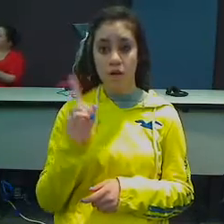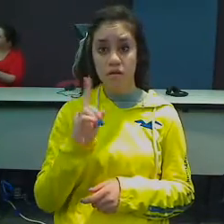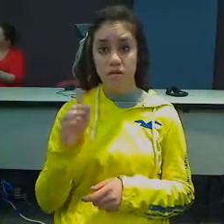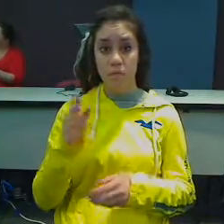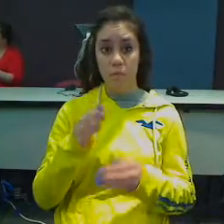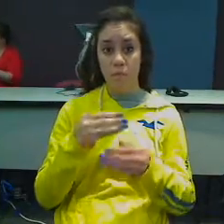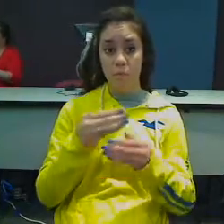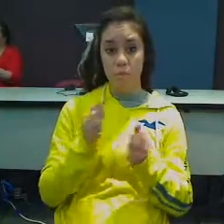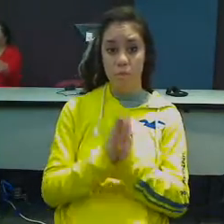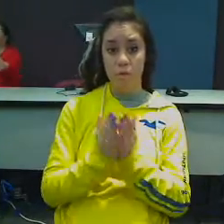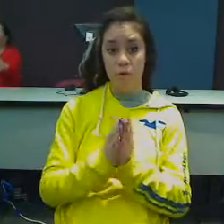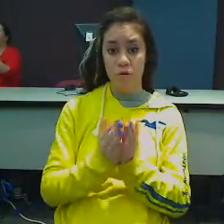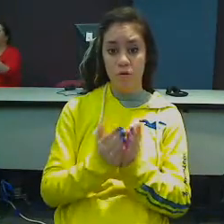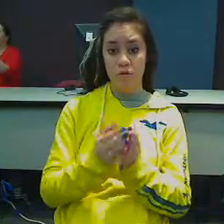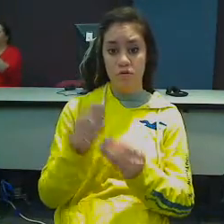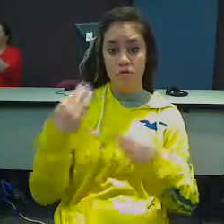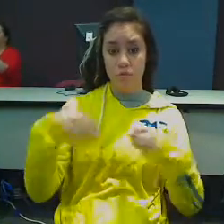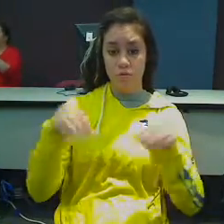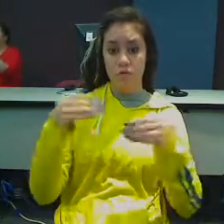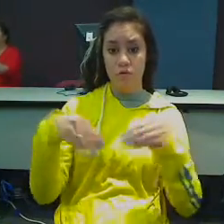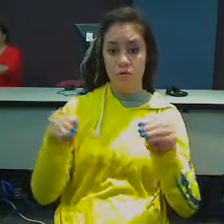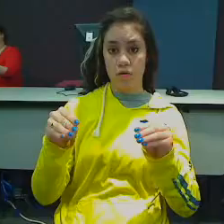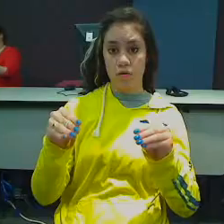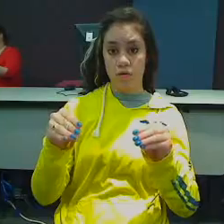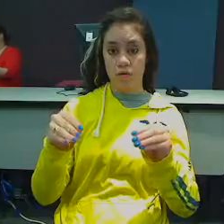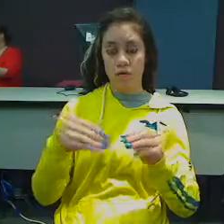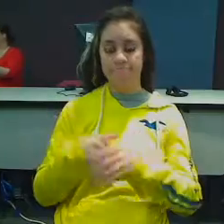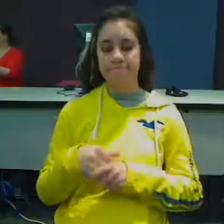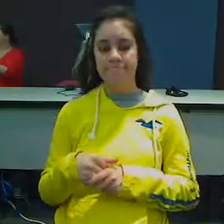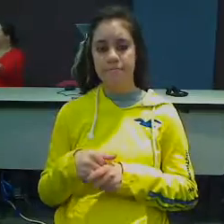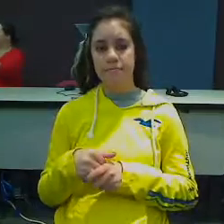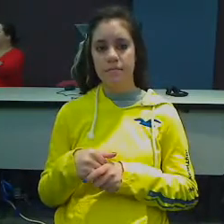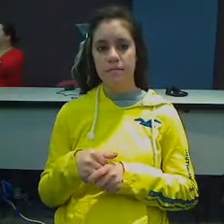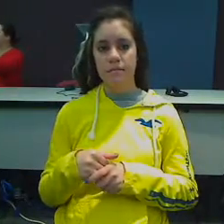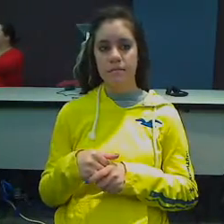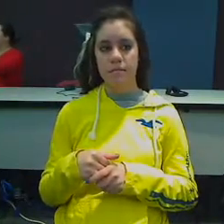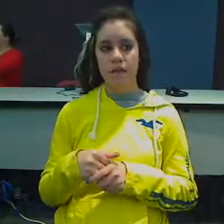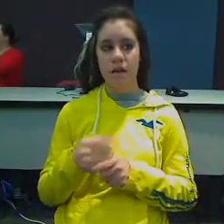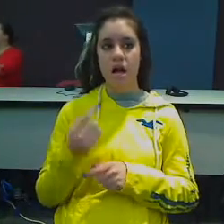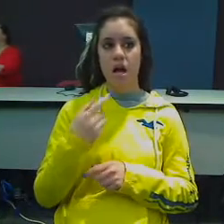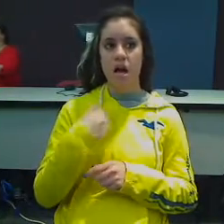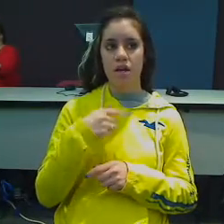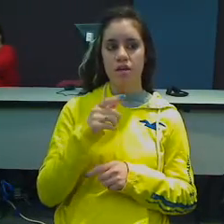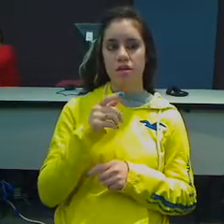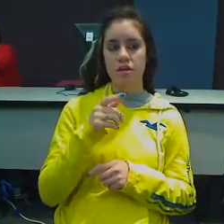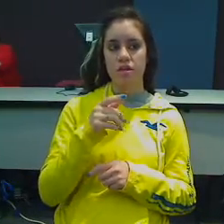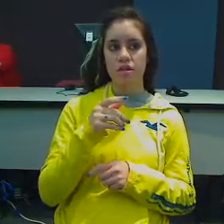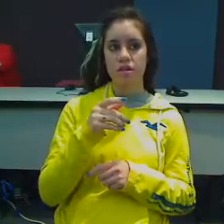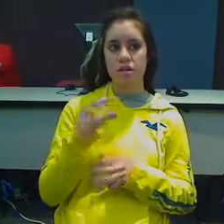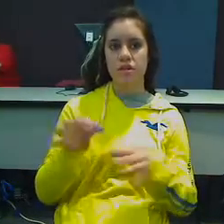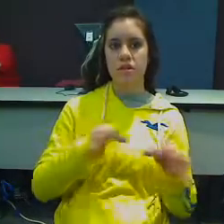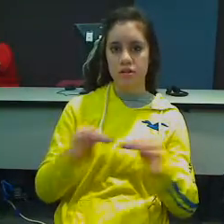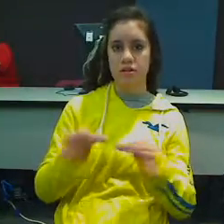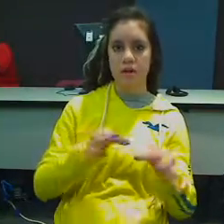building and turn right and go out the door and turn left and go about 100 yards, you'll come to